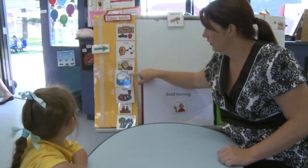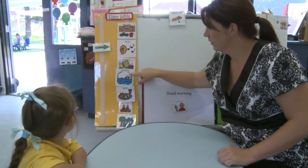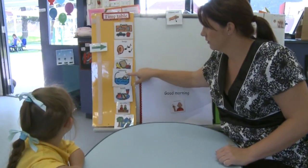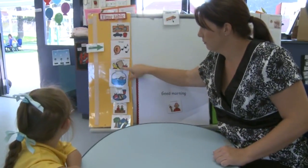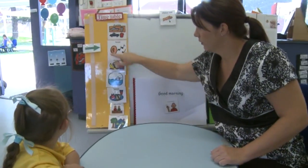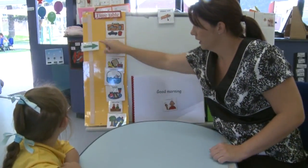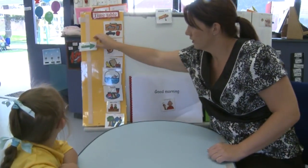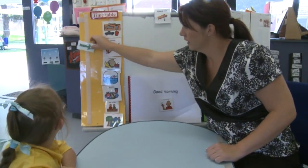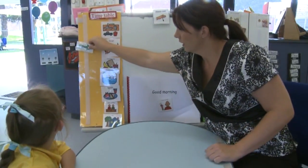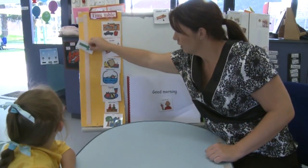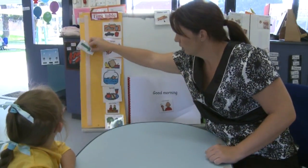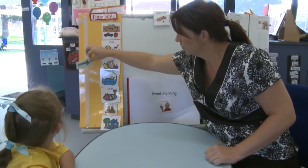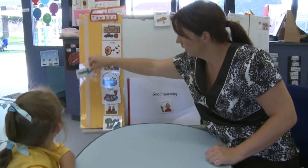after morning tea, it will be